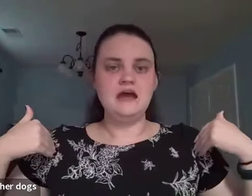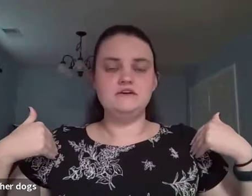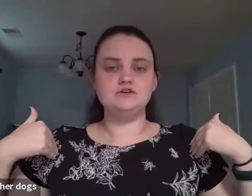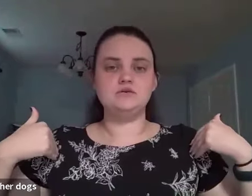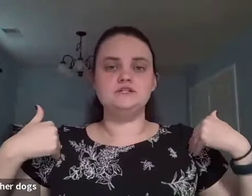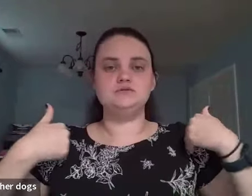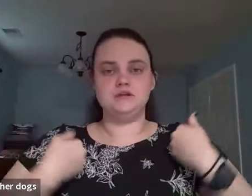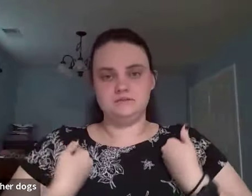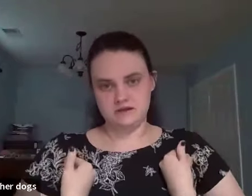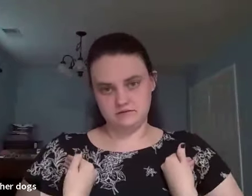And then you're going to bring them down.